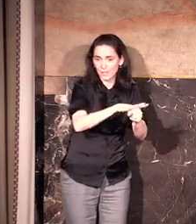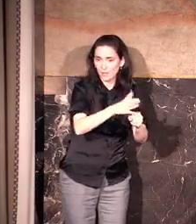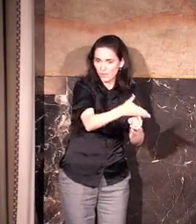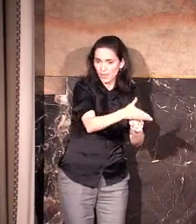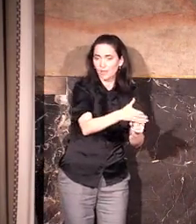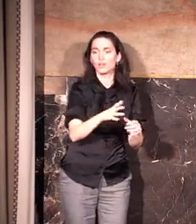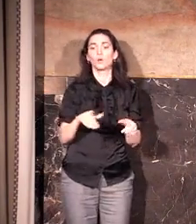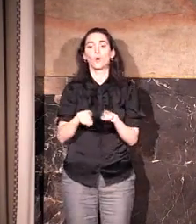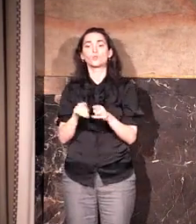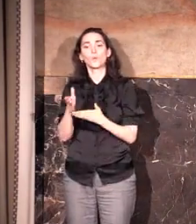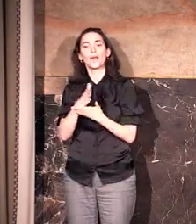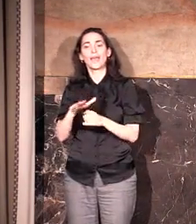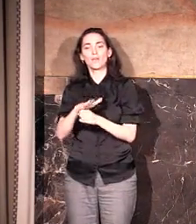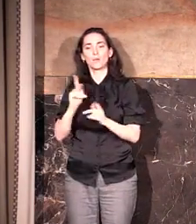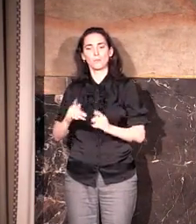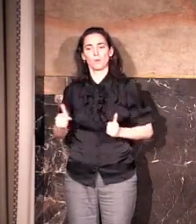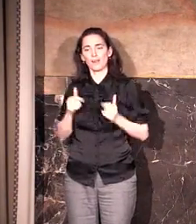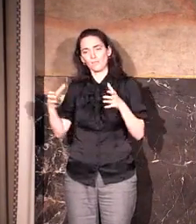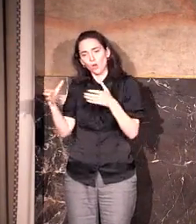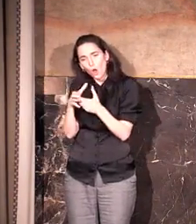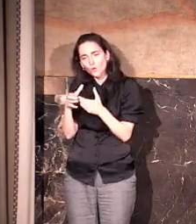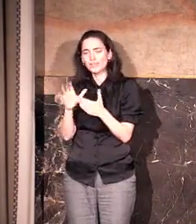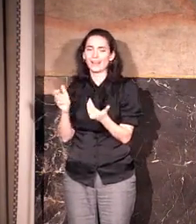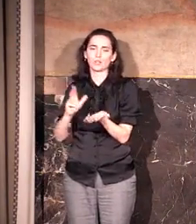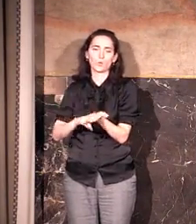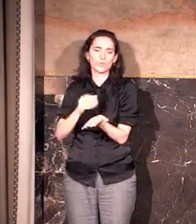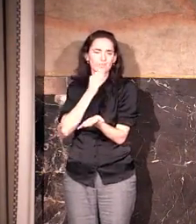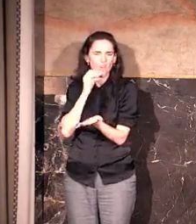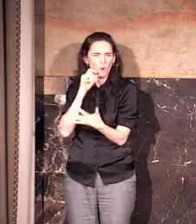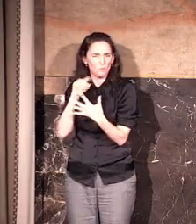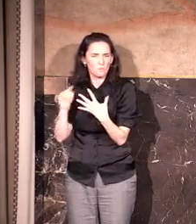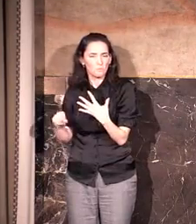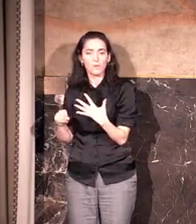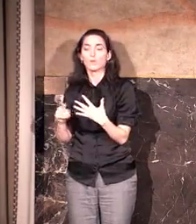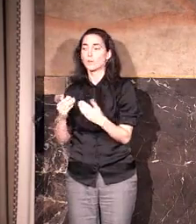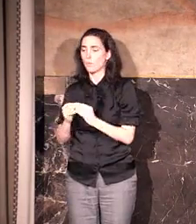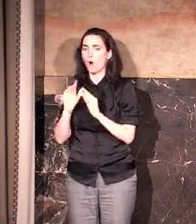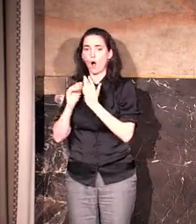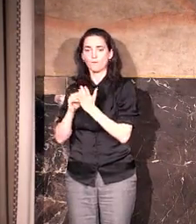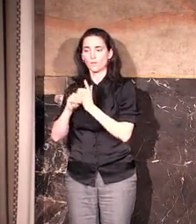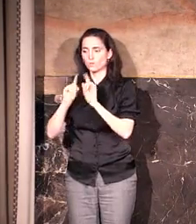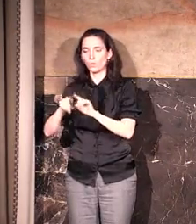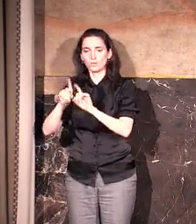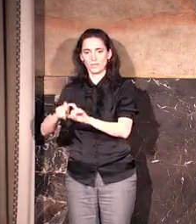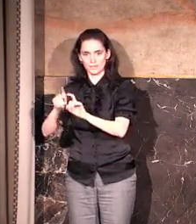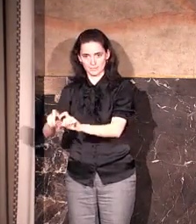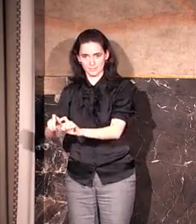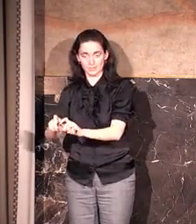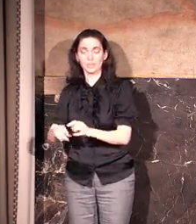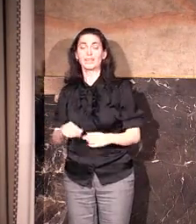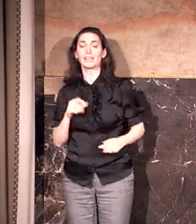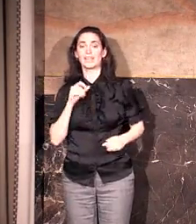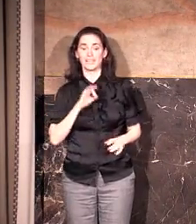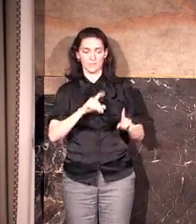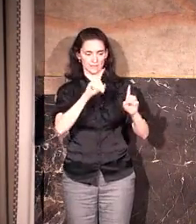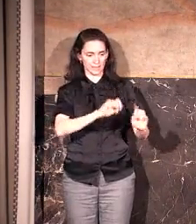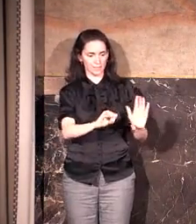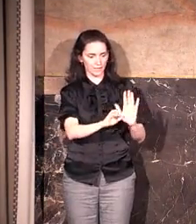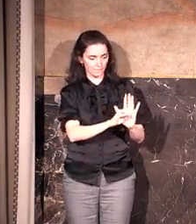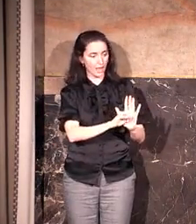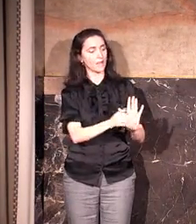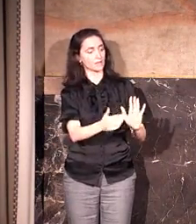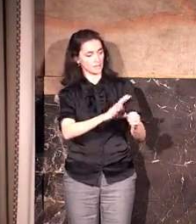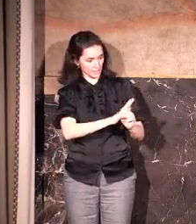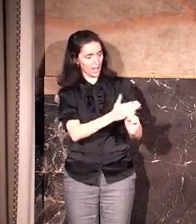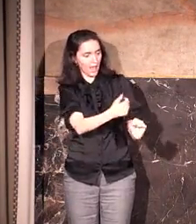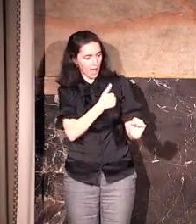forth on a more frequent basis. And then as the testing reveals individuals who are positive, then